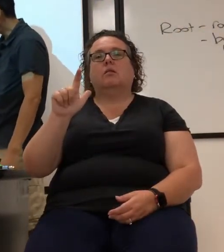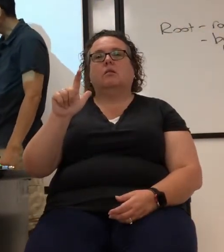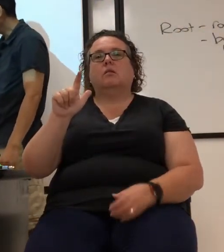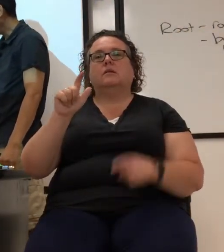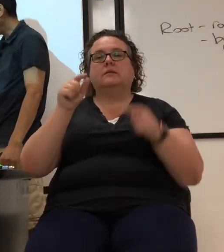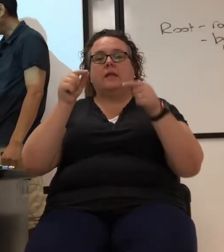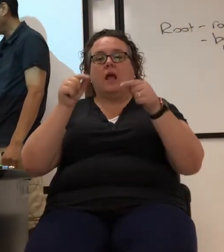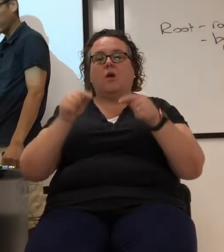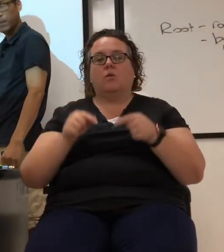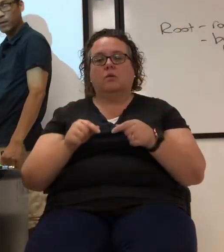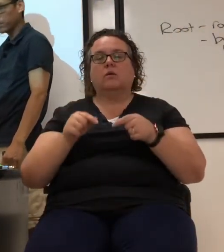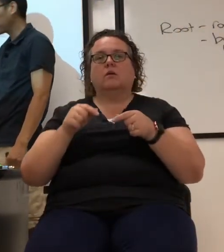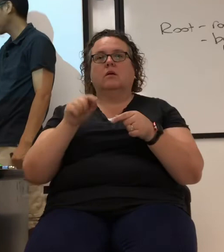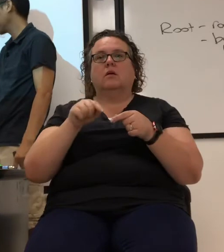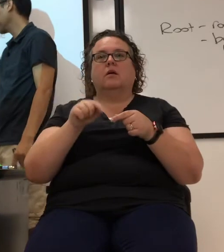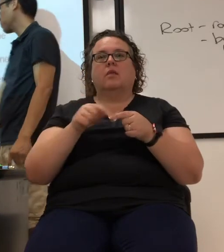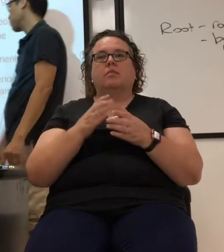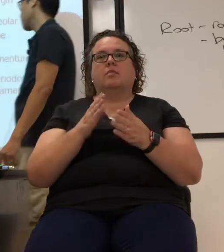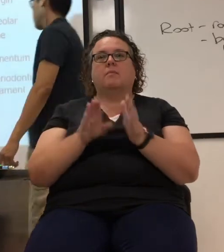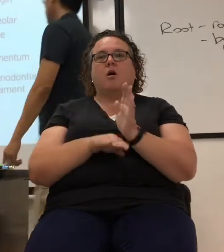down the bottom of the alveolar bone.